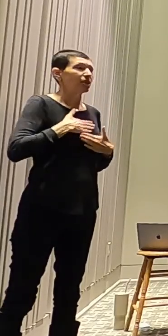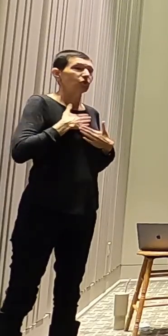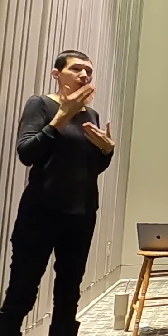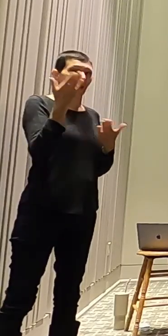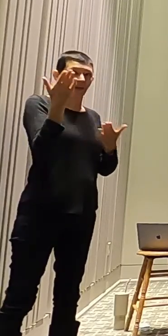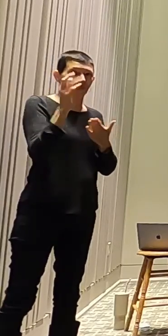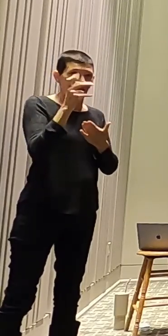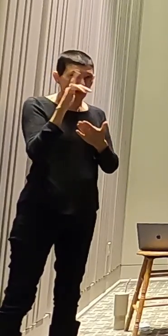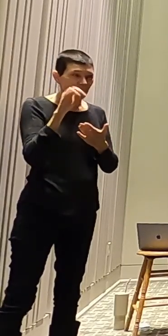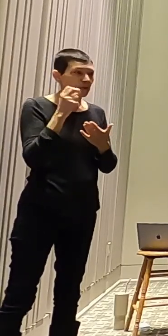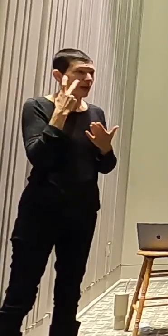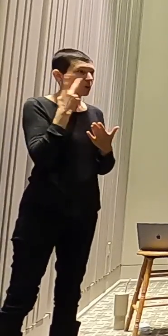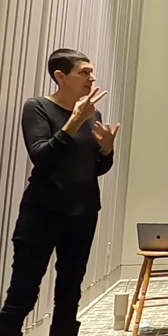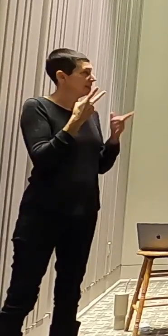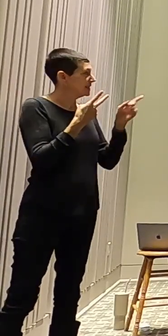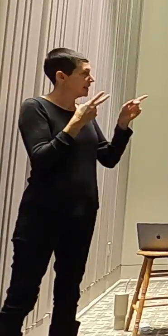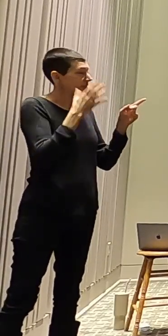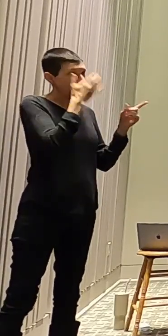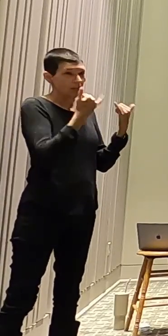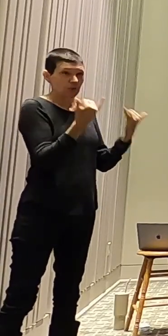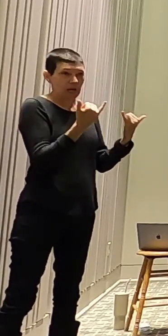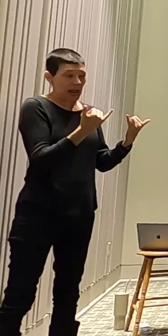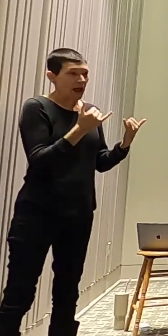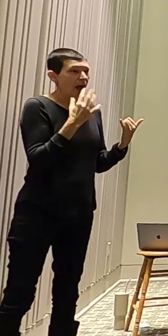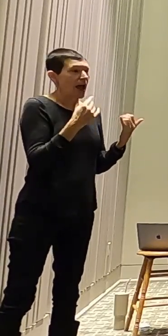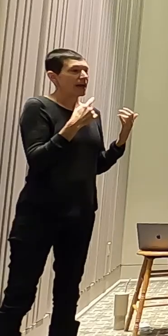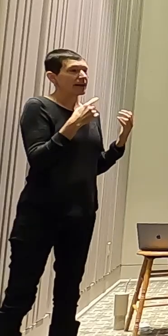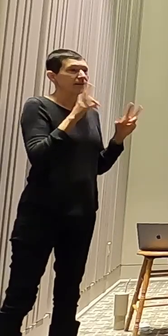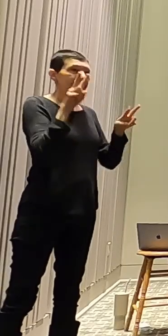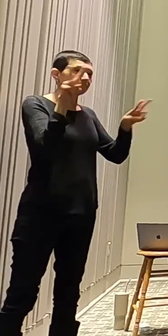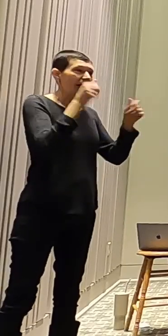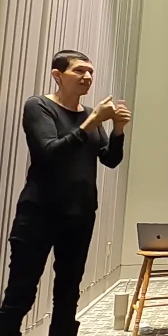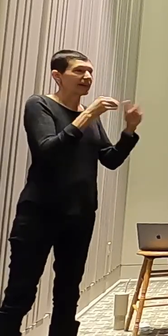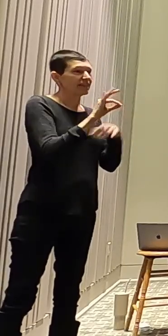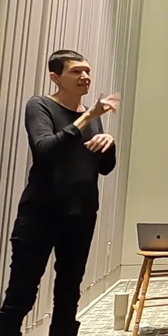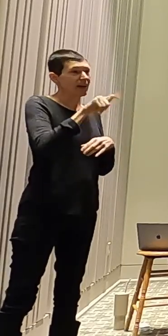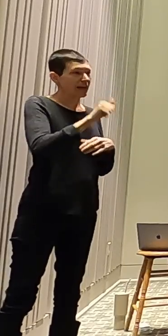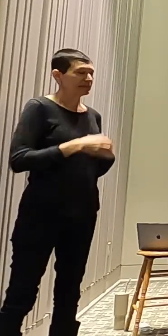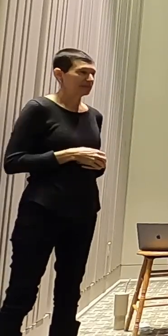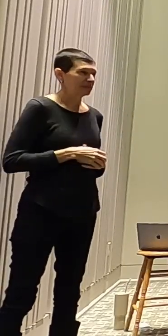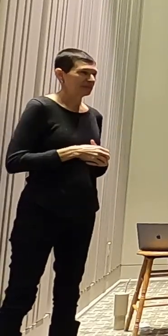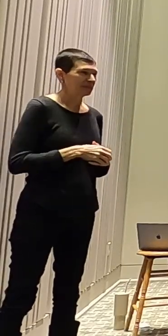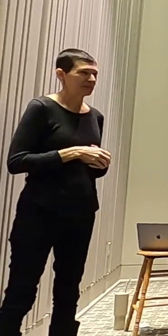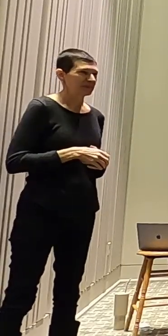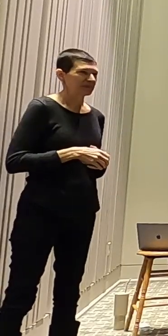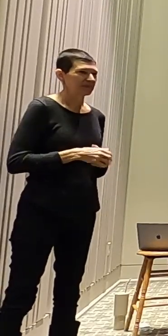gallery. You can go see these on view right now and exploring all the things that the FIA has to offer.